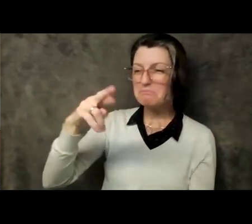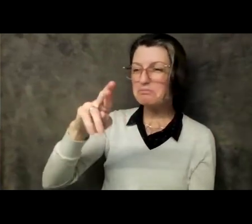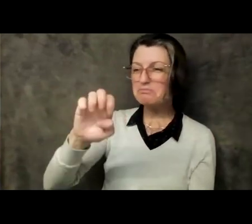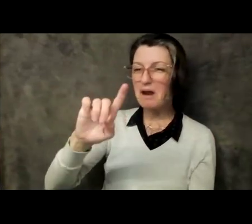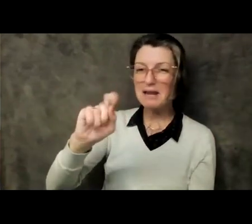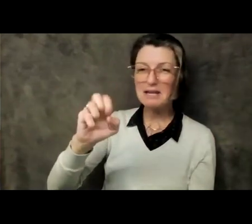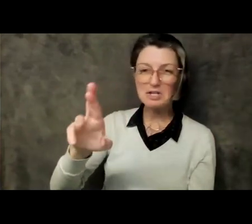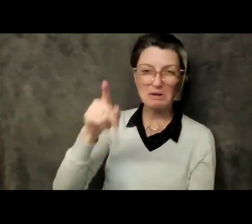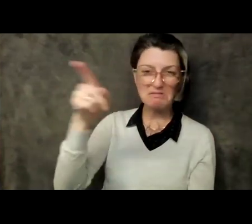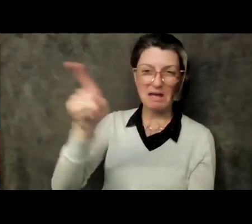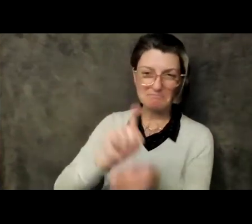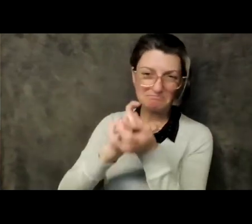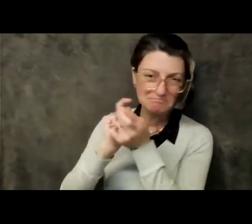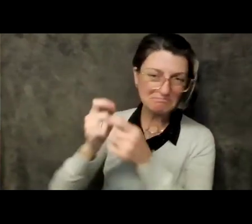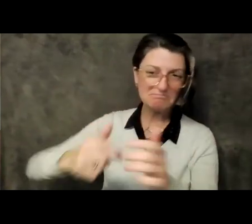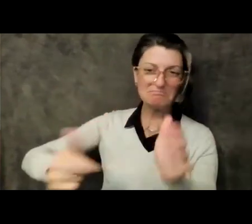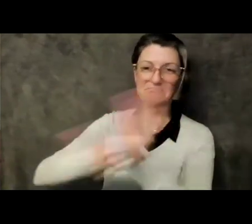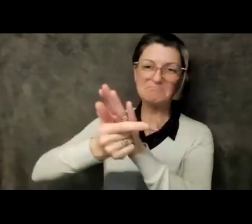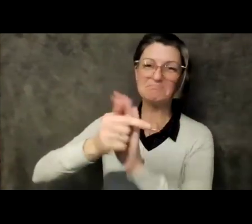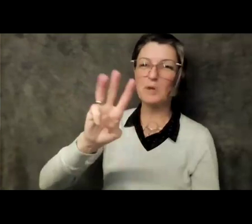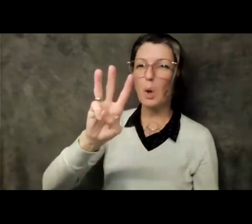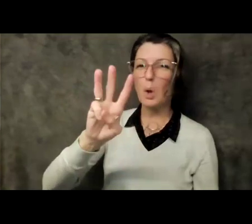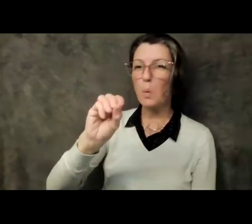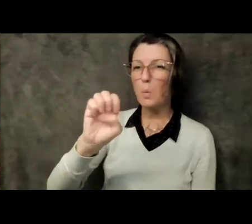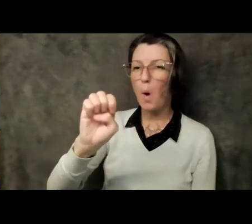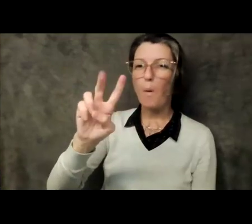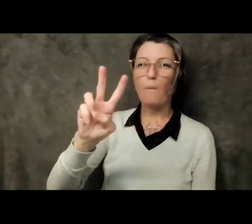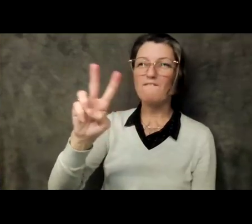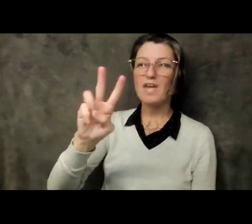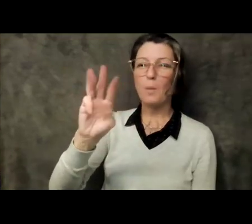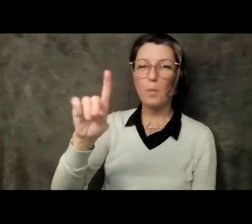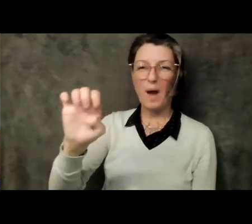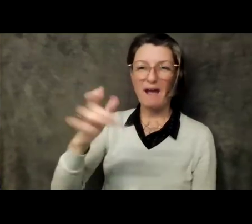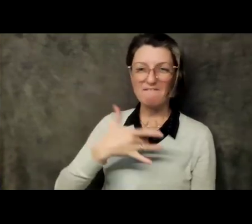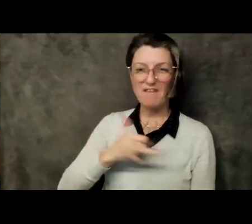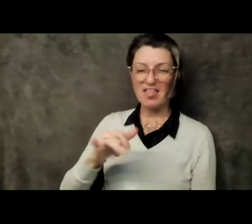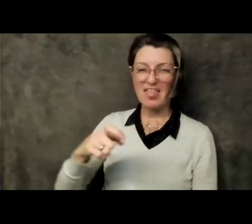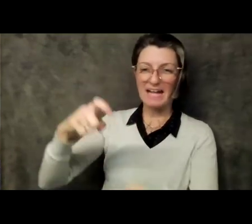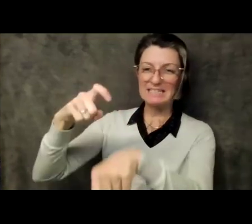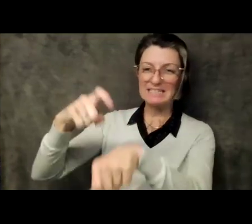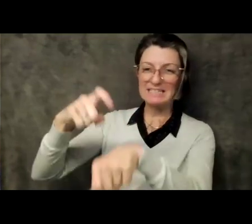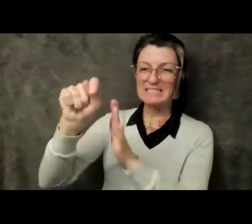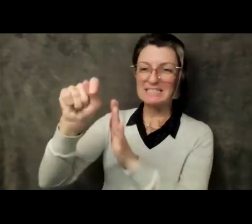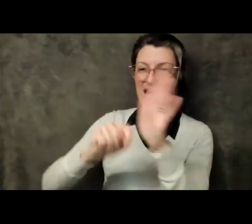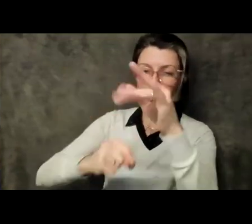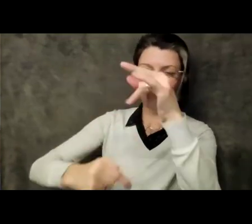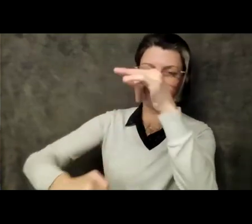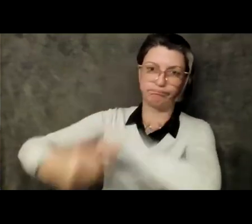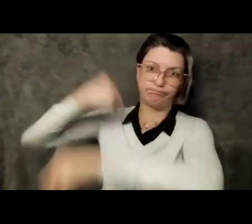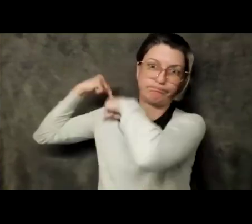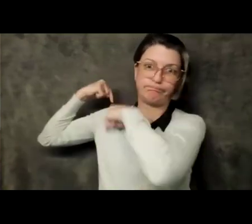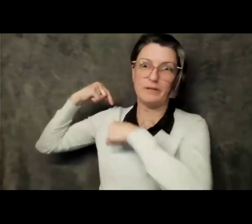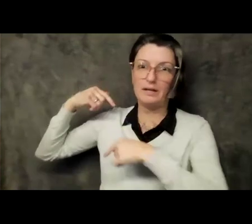social, psychic, historical time warp bleed through as reproductive rights are once more under siege,